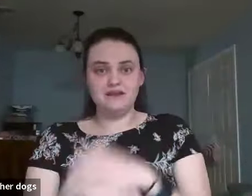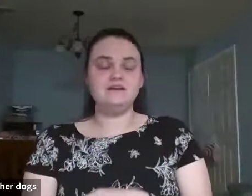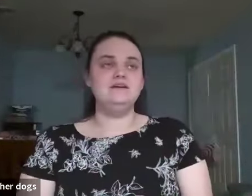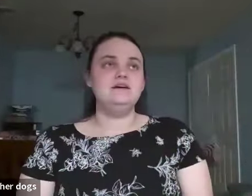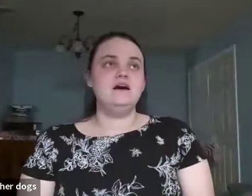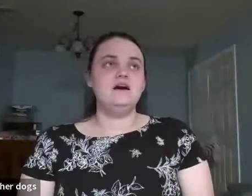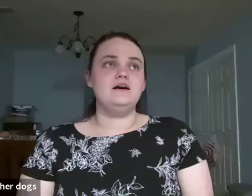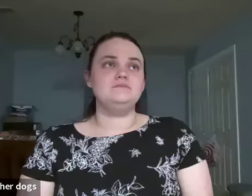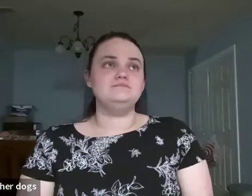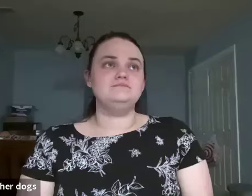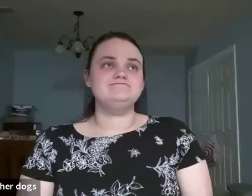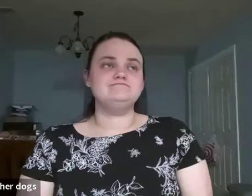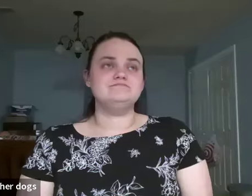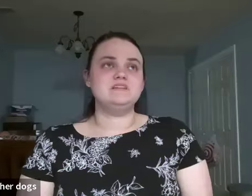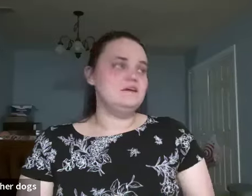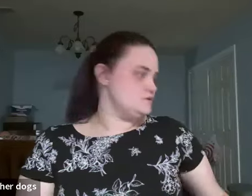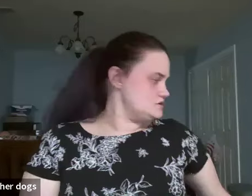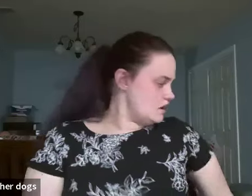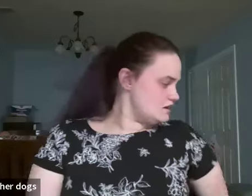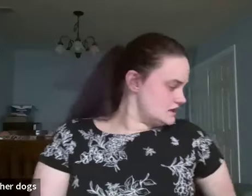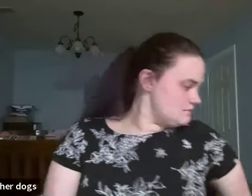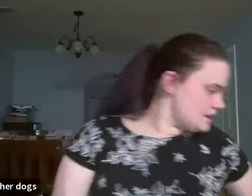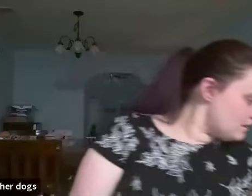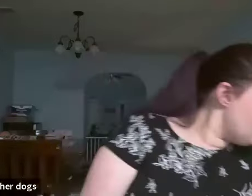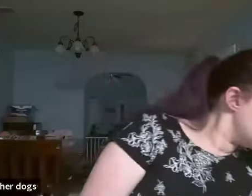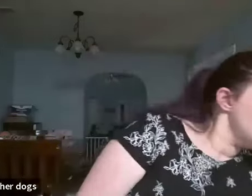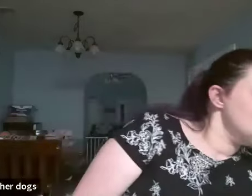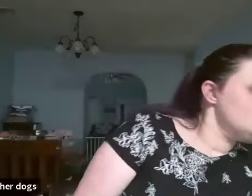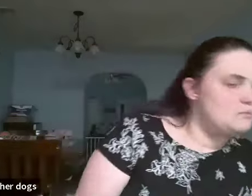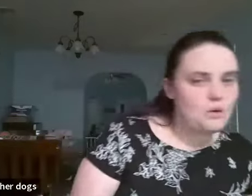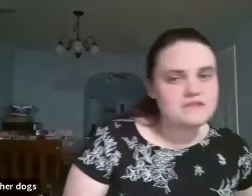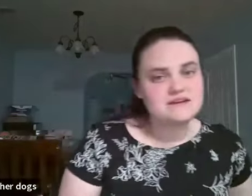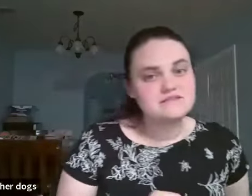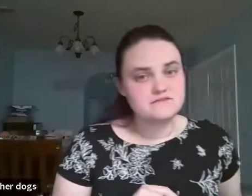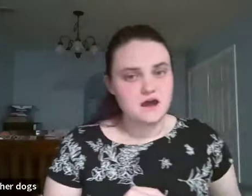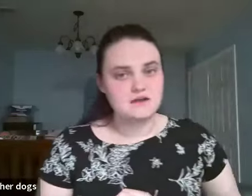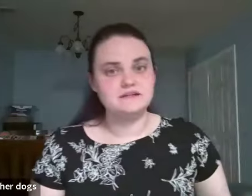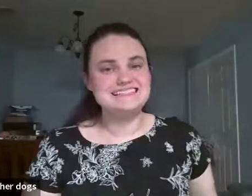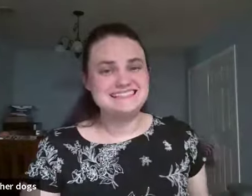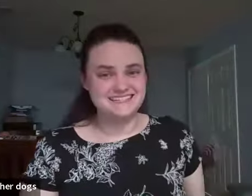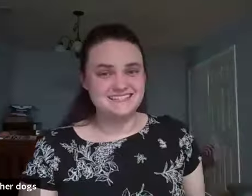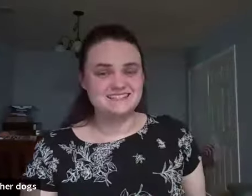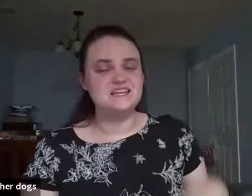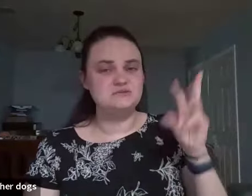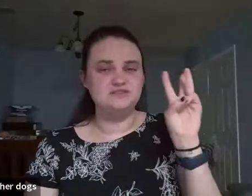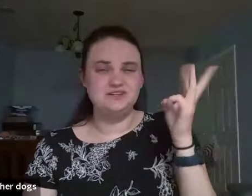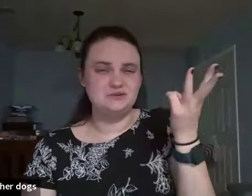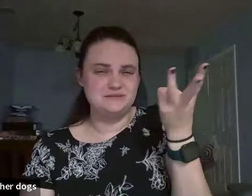playing. Um, if you're talking about more than five, like six, that's when you don't